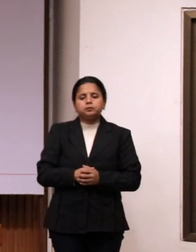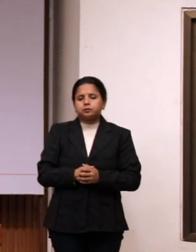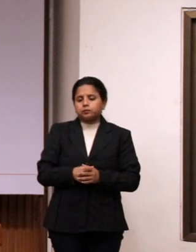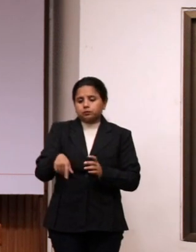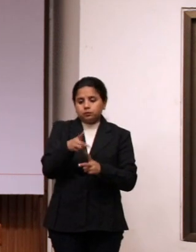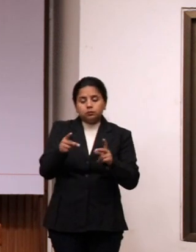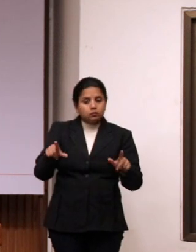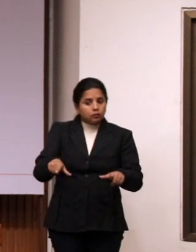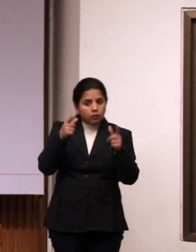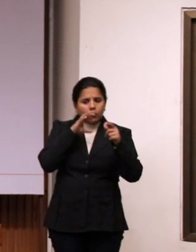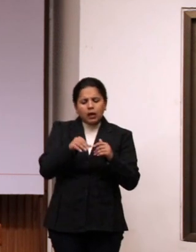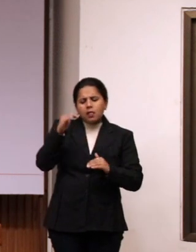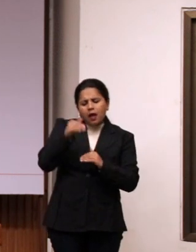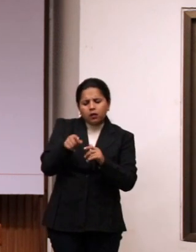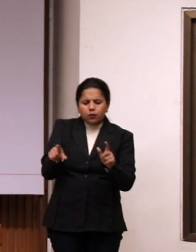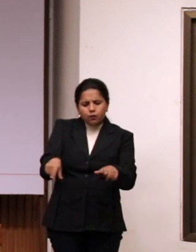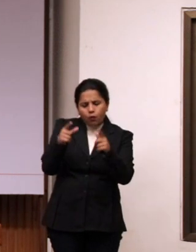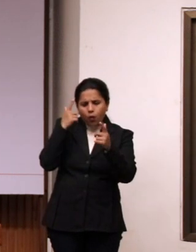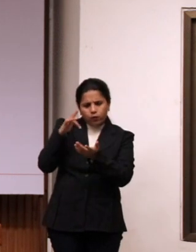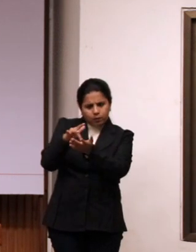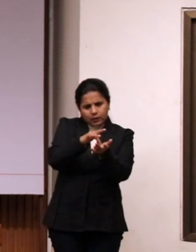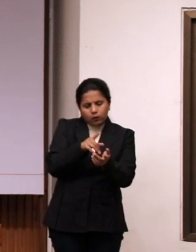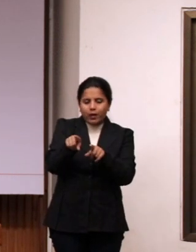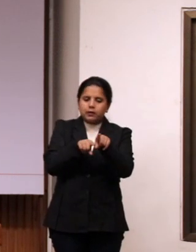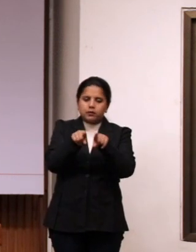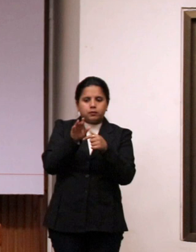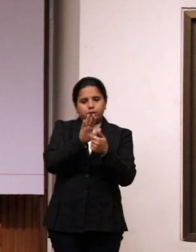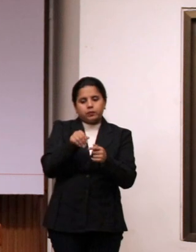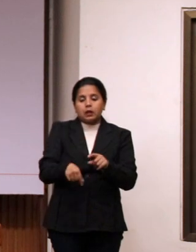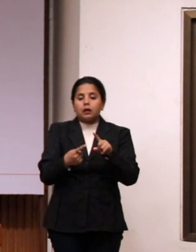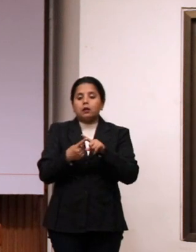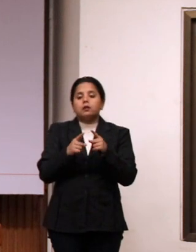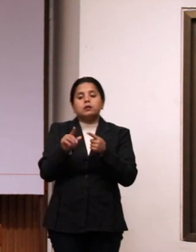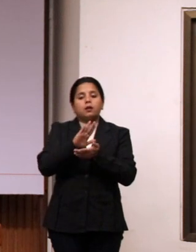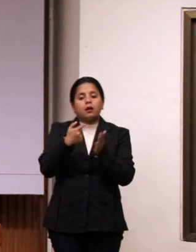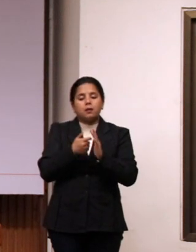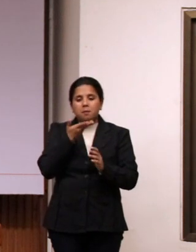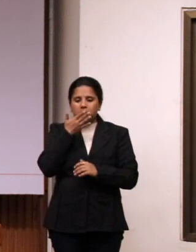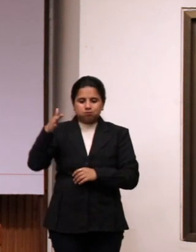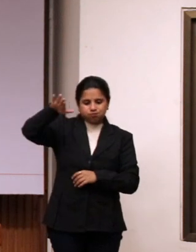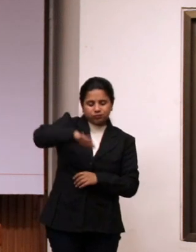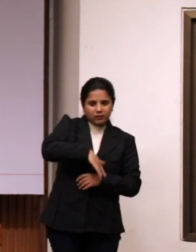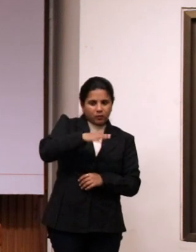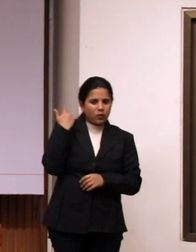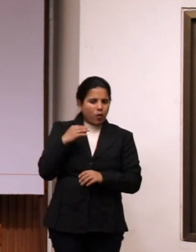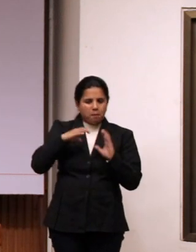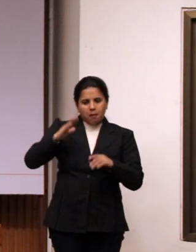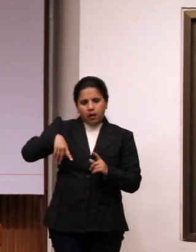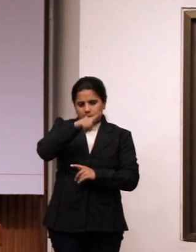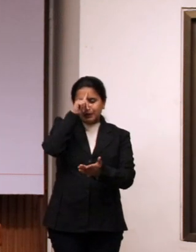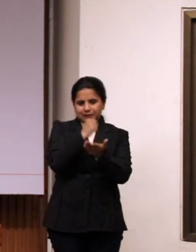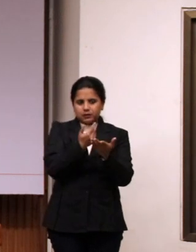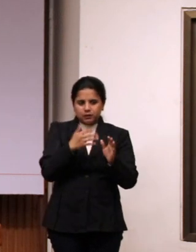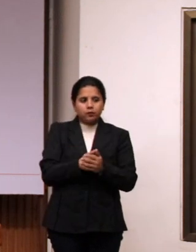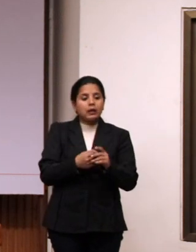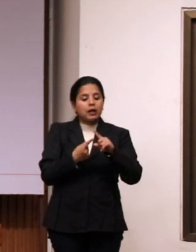devoid of, like which have less forest cover. Okay, for example, like in the case of Tehri, I want to say, this also came in the parliament discussion recently, that